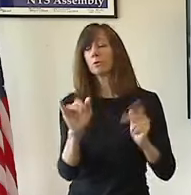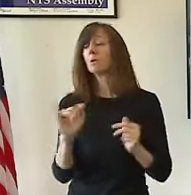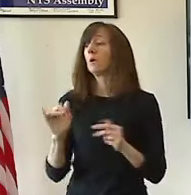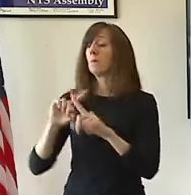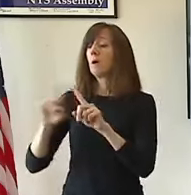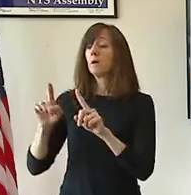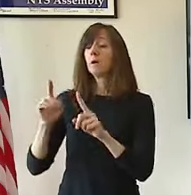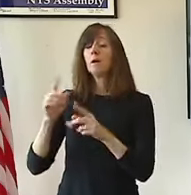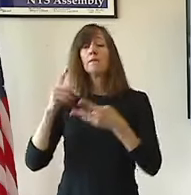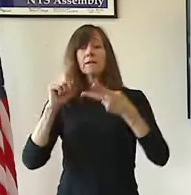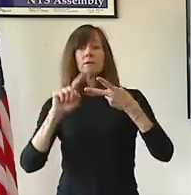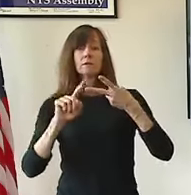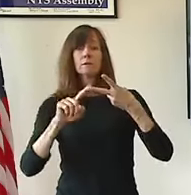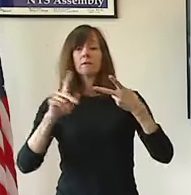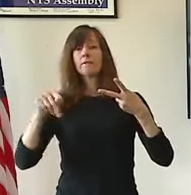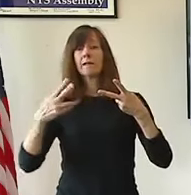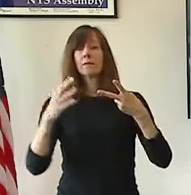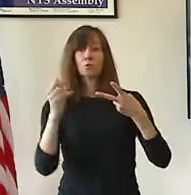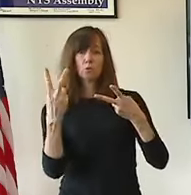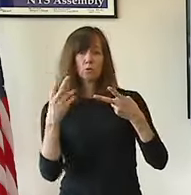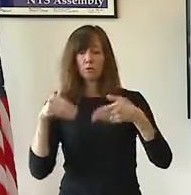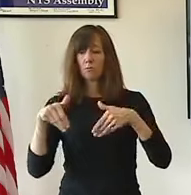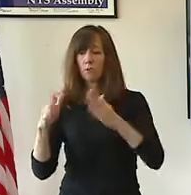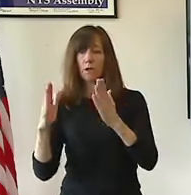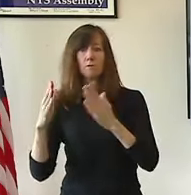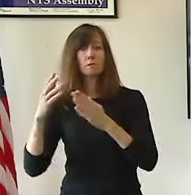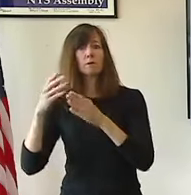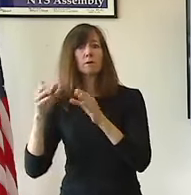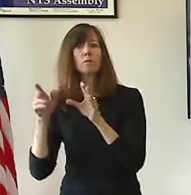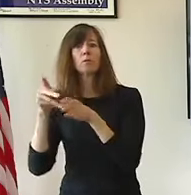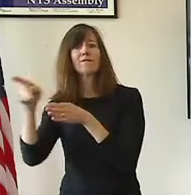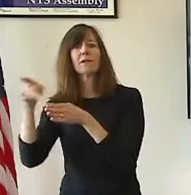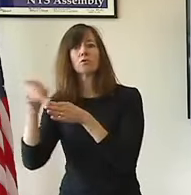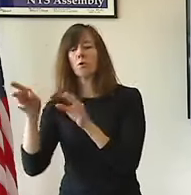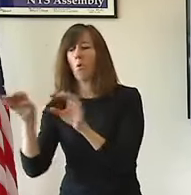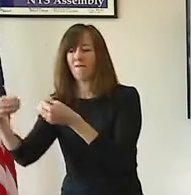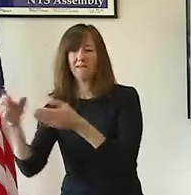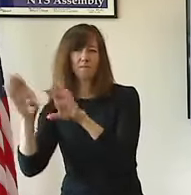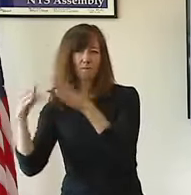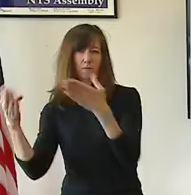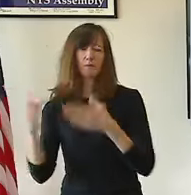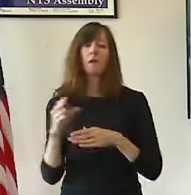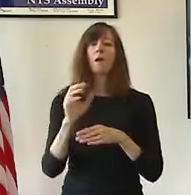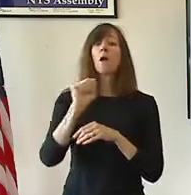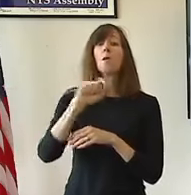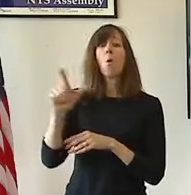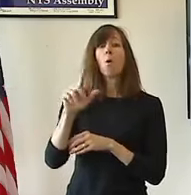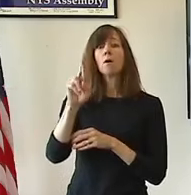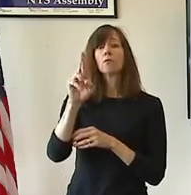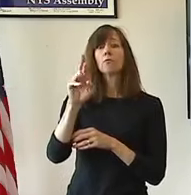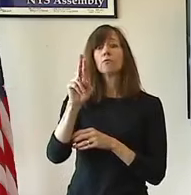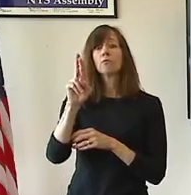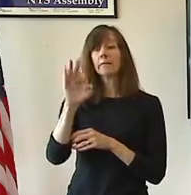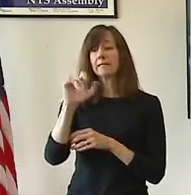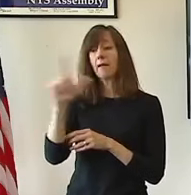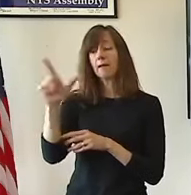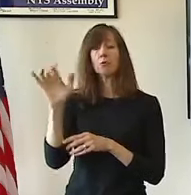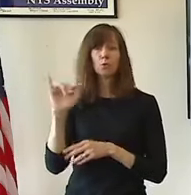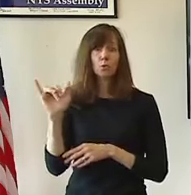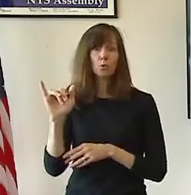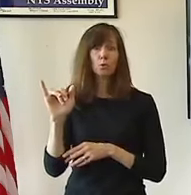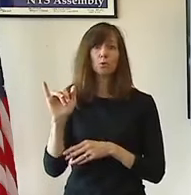so professional offices, including now all retail, which will include delivery,